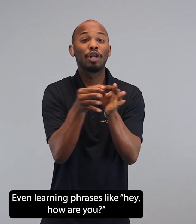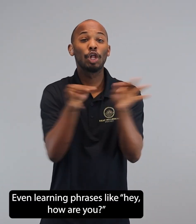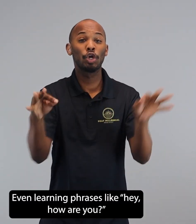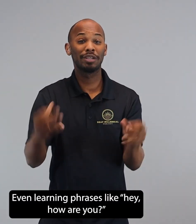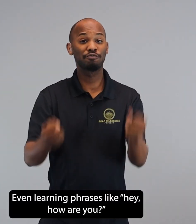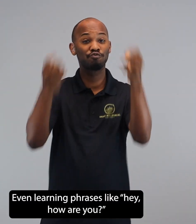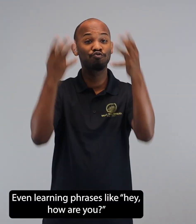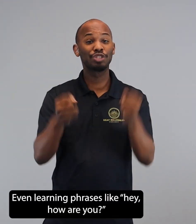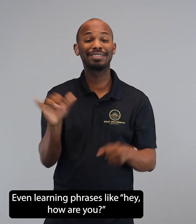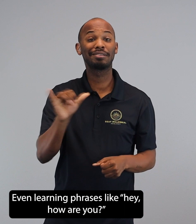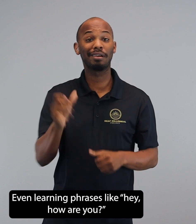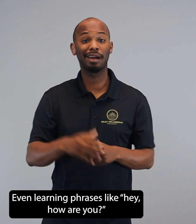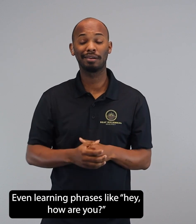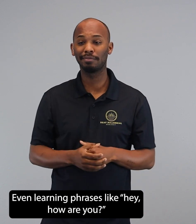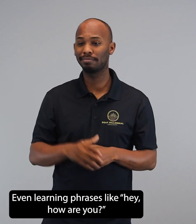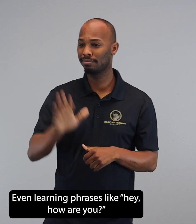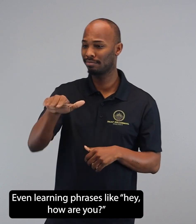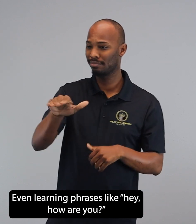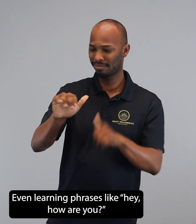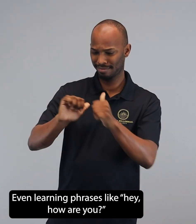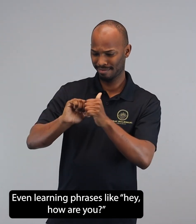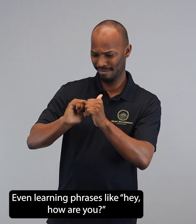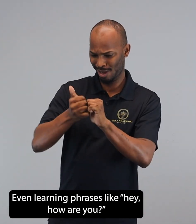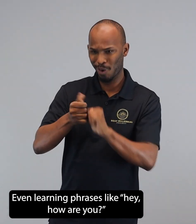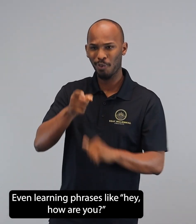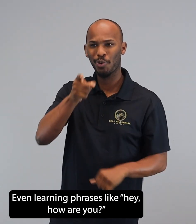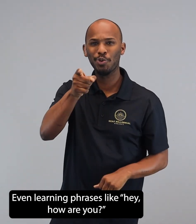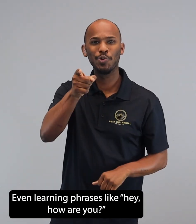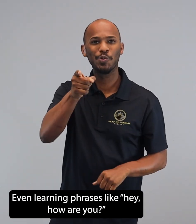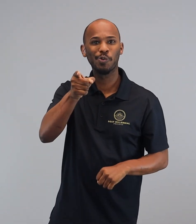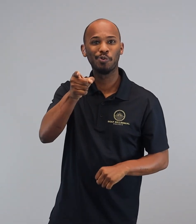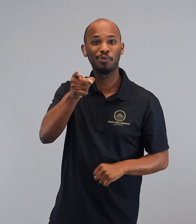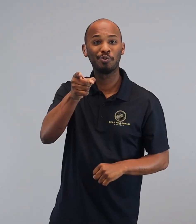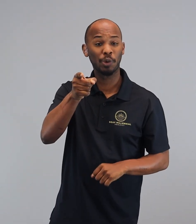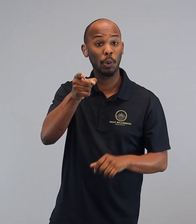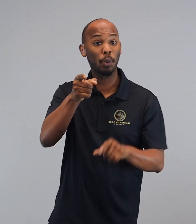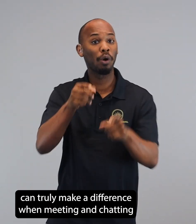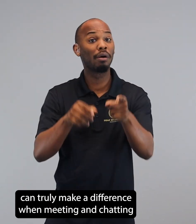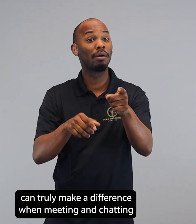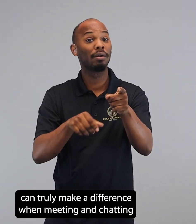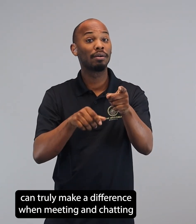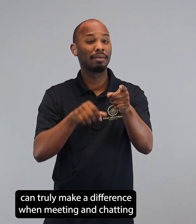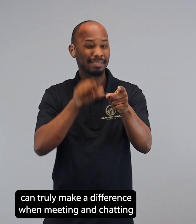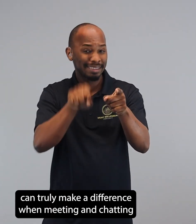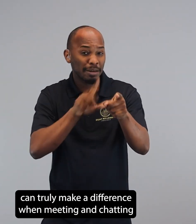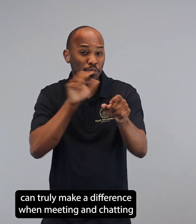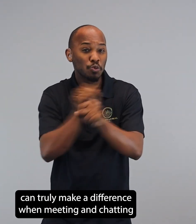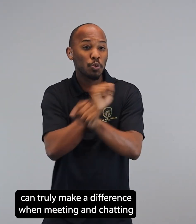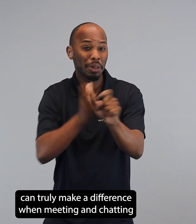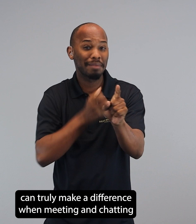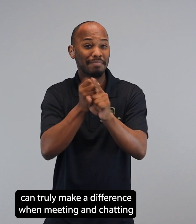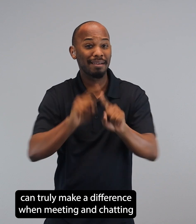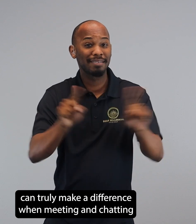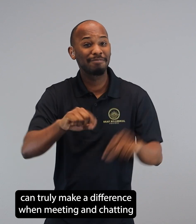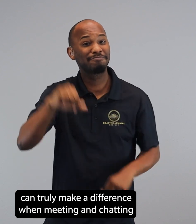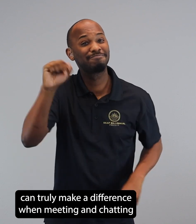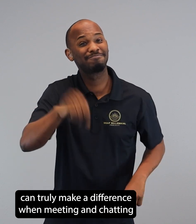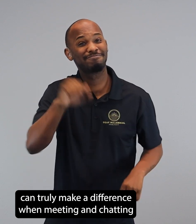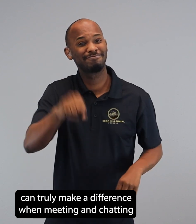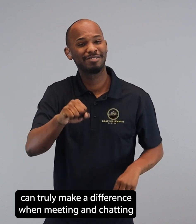Even learning phrases like, hey, how are you, can truly make a difference when